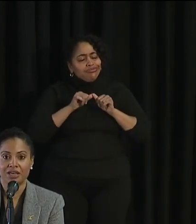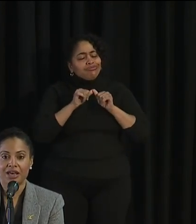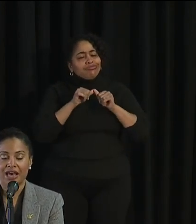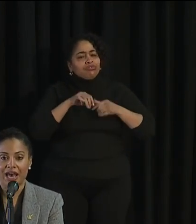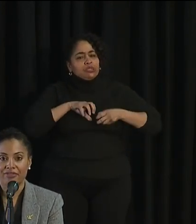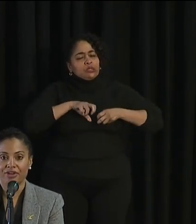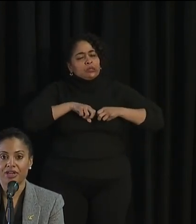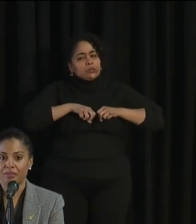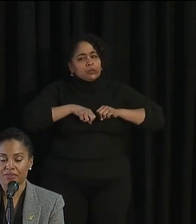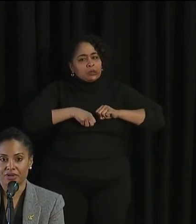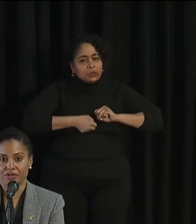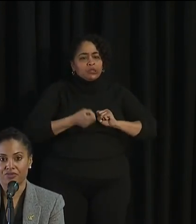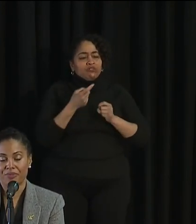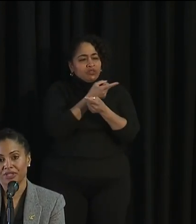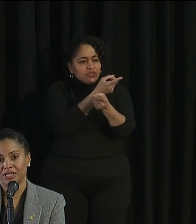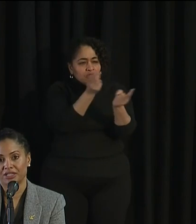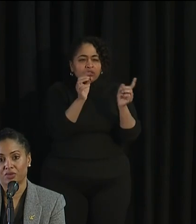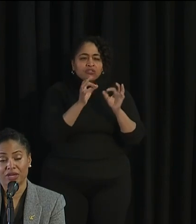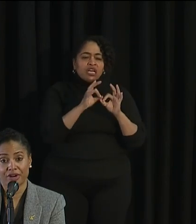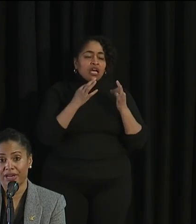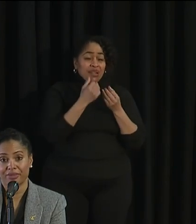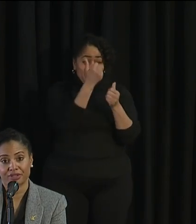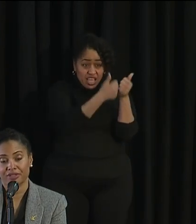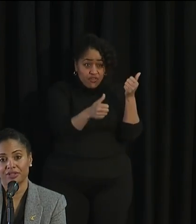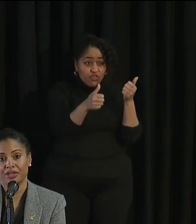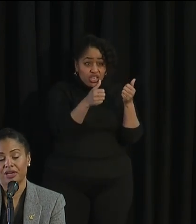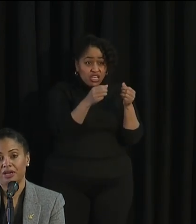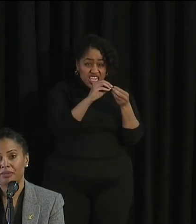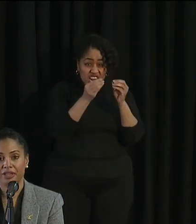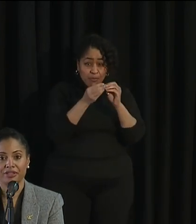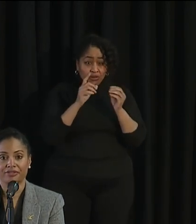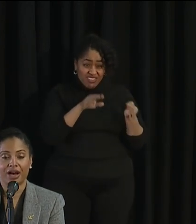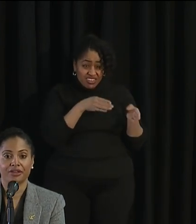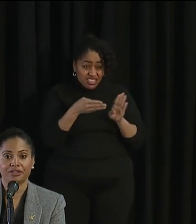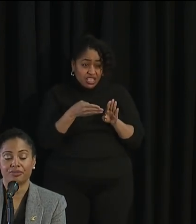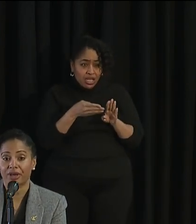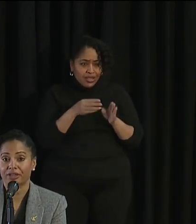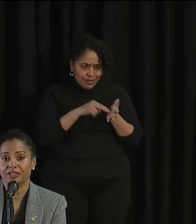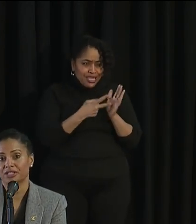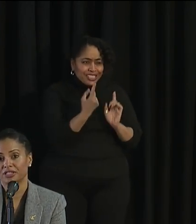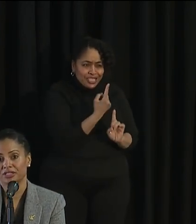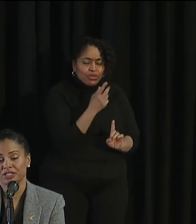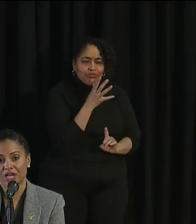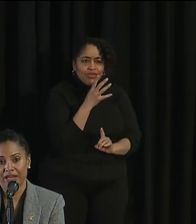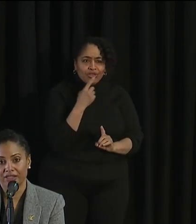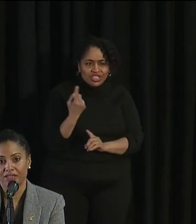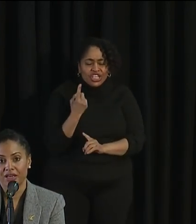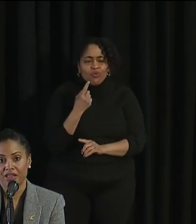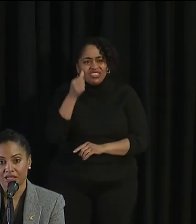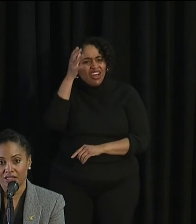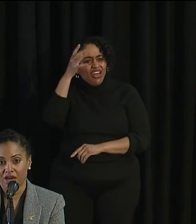because every number represents one of our neighbors. Mother, father, brother, sister,